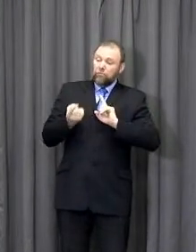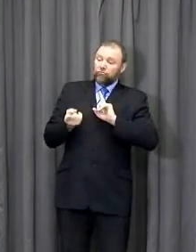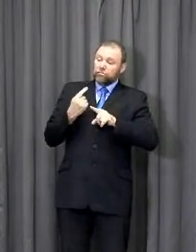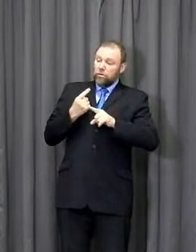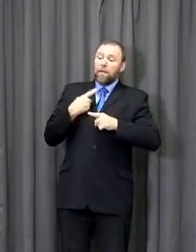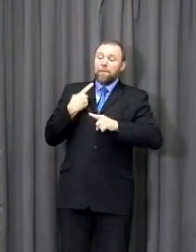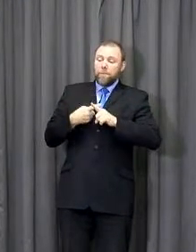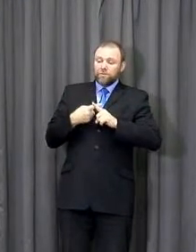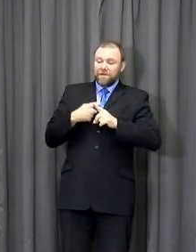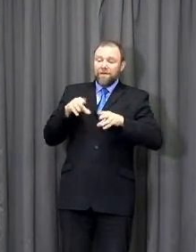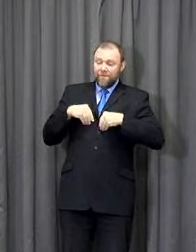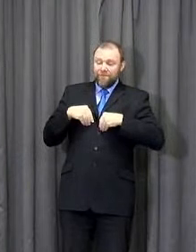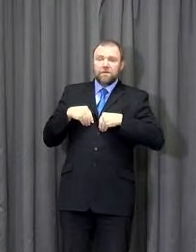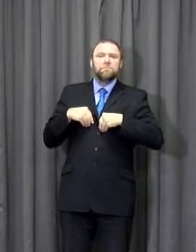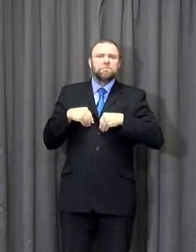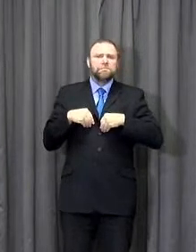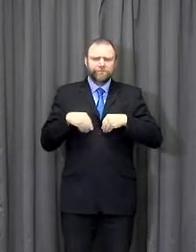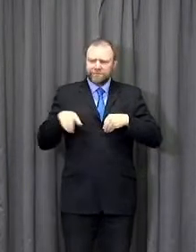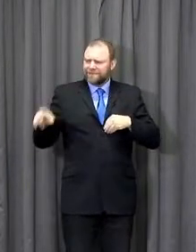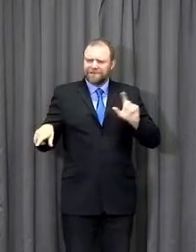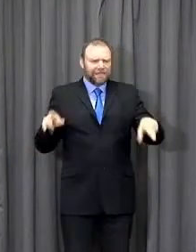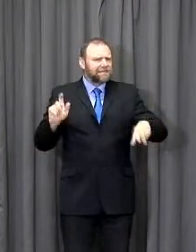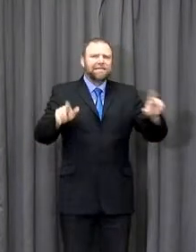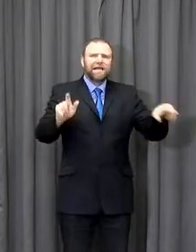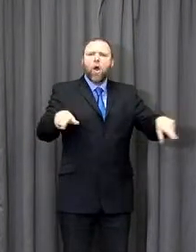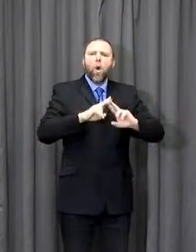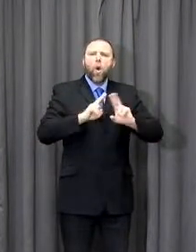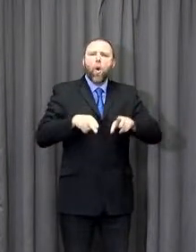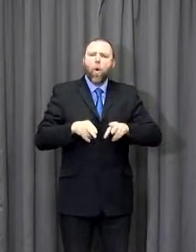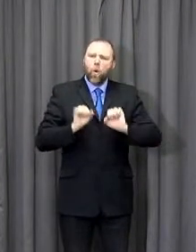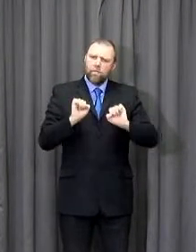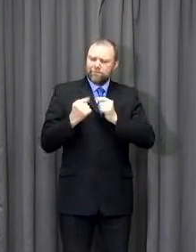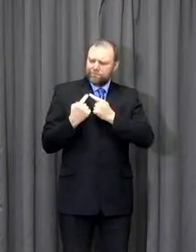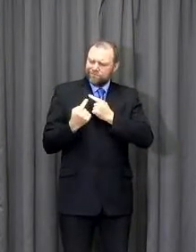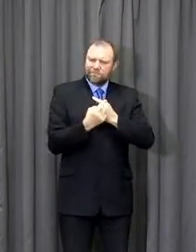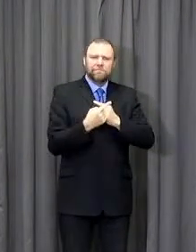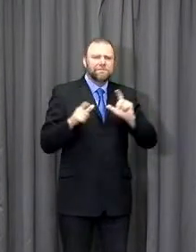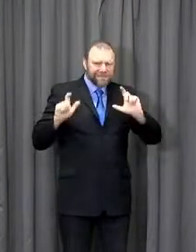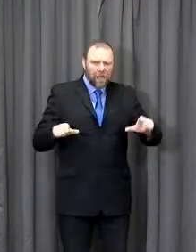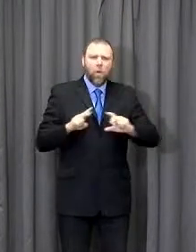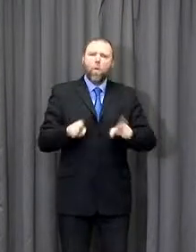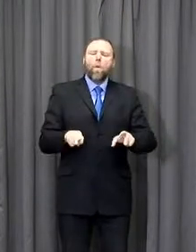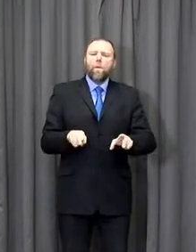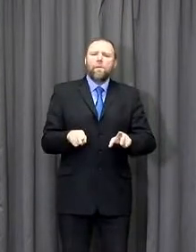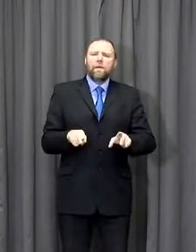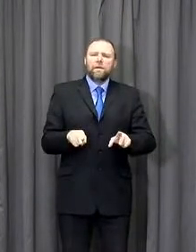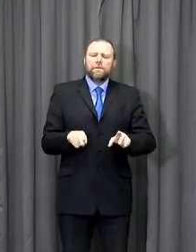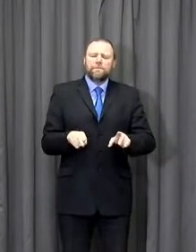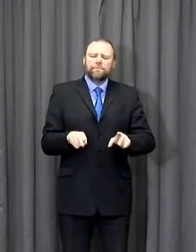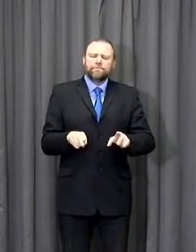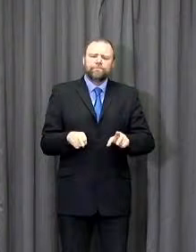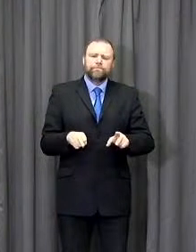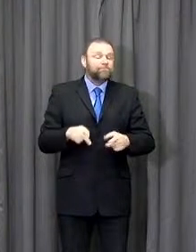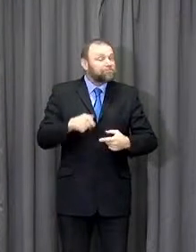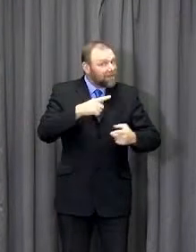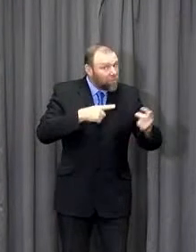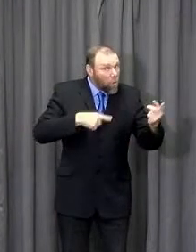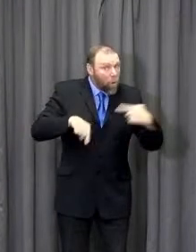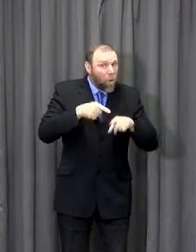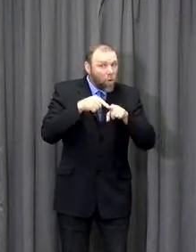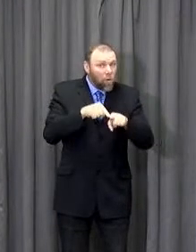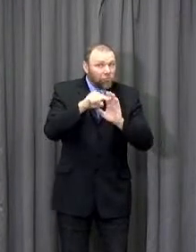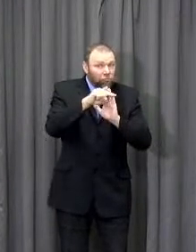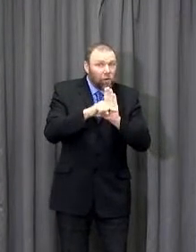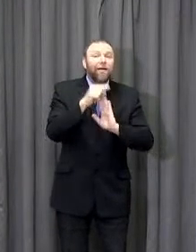somebody who has tested positive really have to self-isolate very rigorously. If we all do that, we can keep